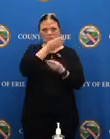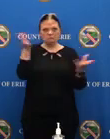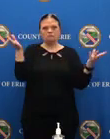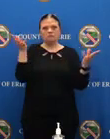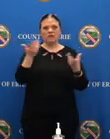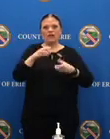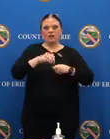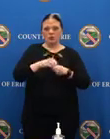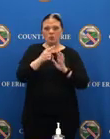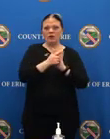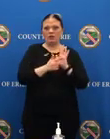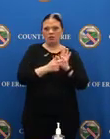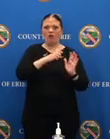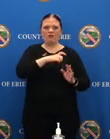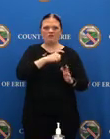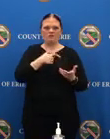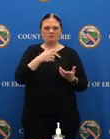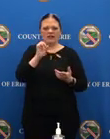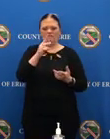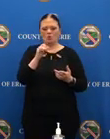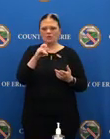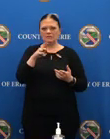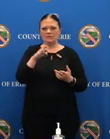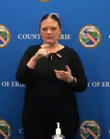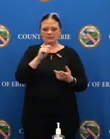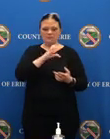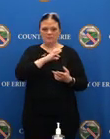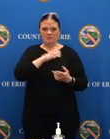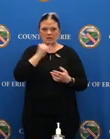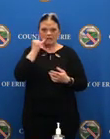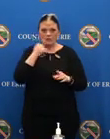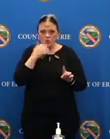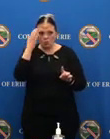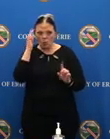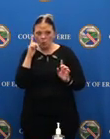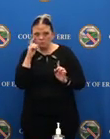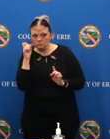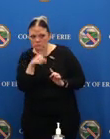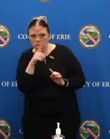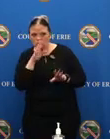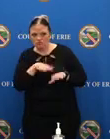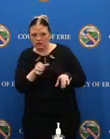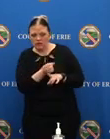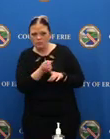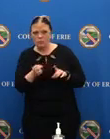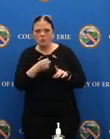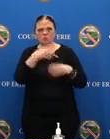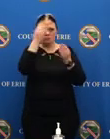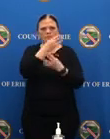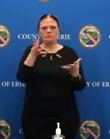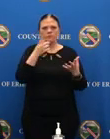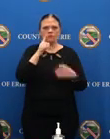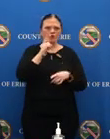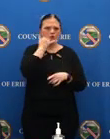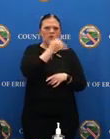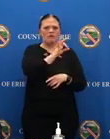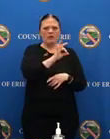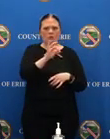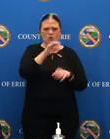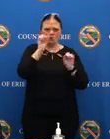know, including in law enforcement, if you're aware of child abuse, you should be reporting it, including to 911, so it can be handled